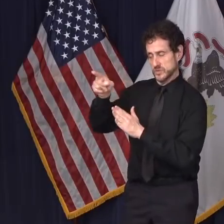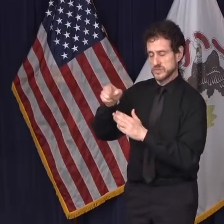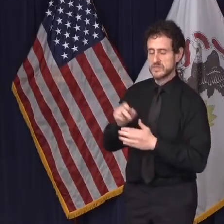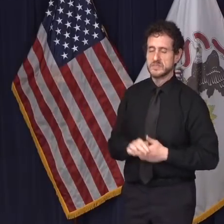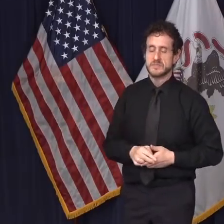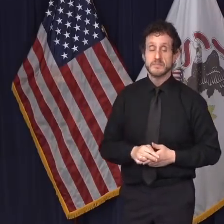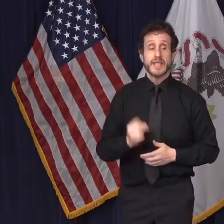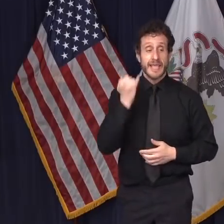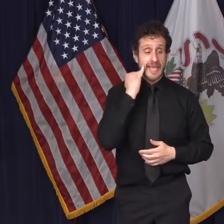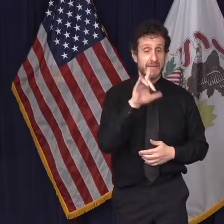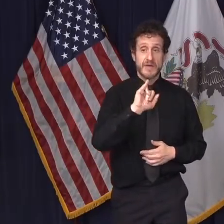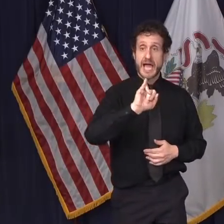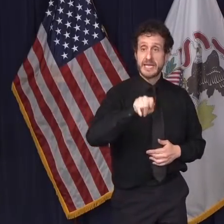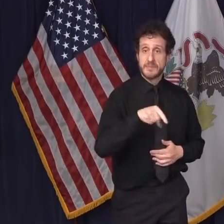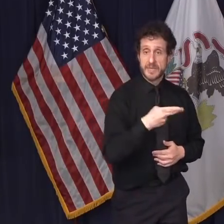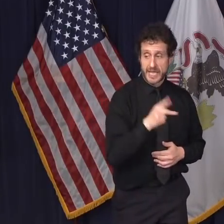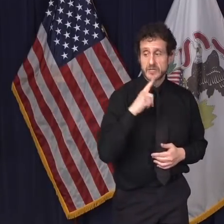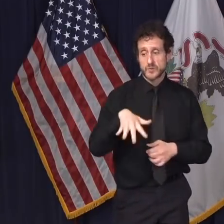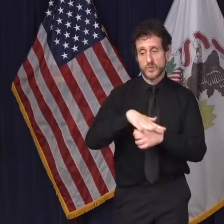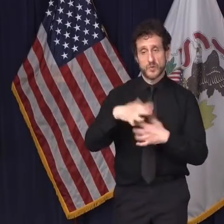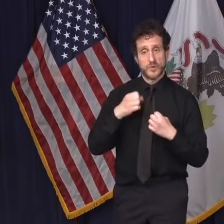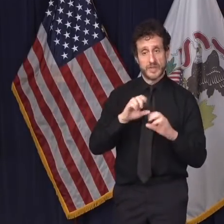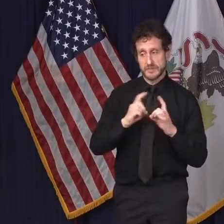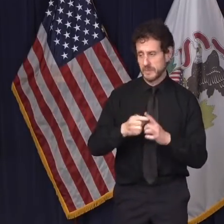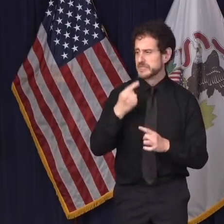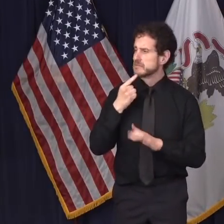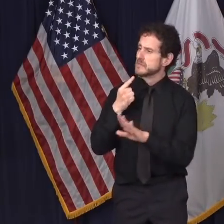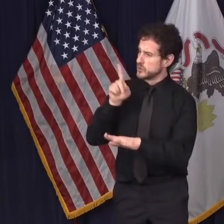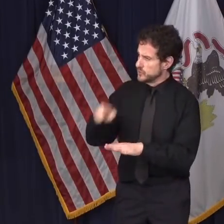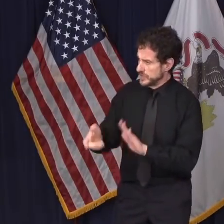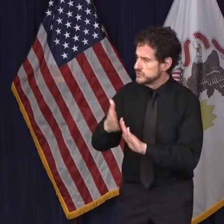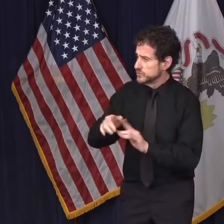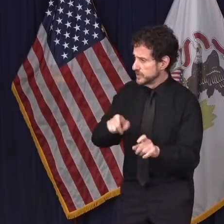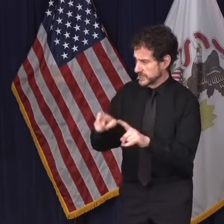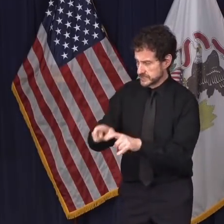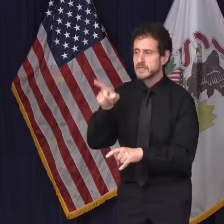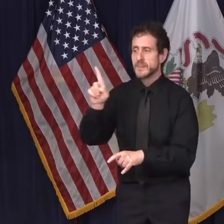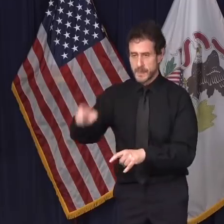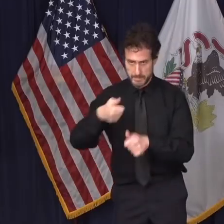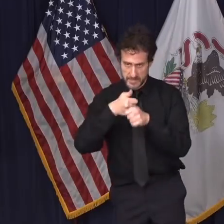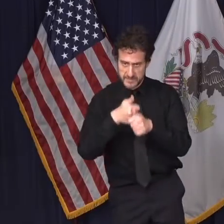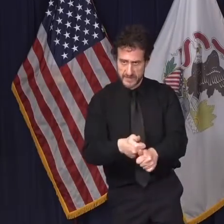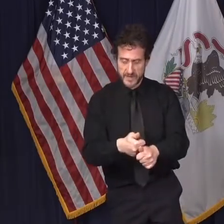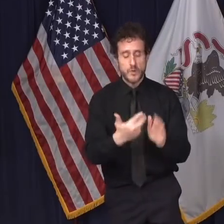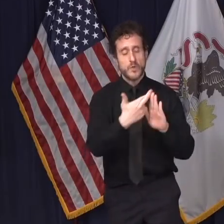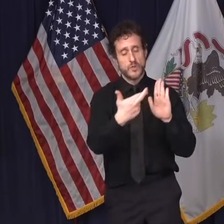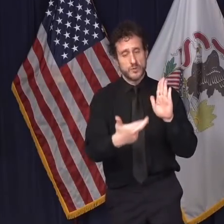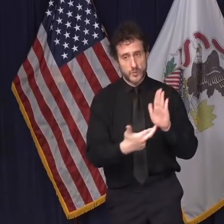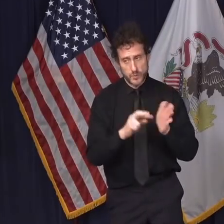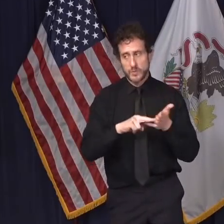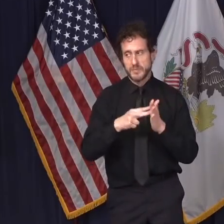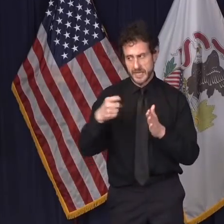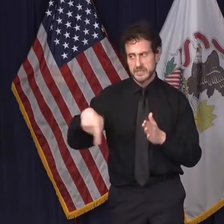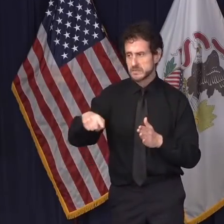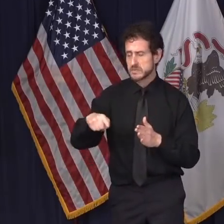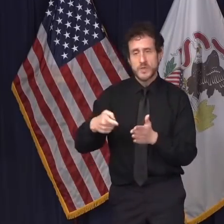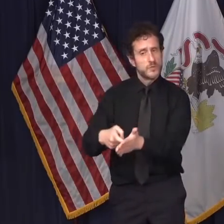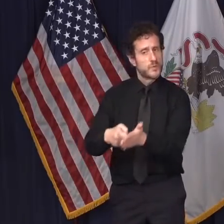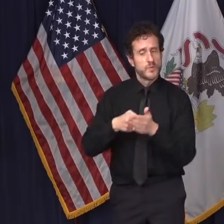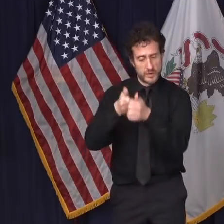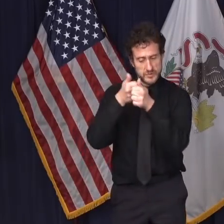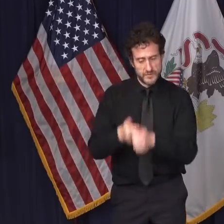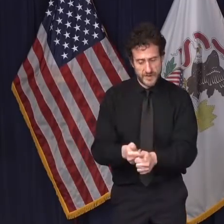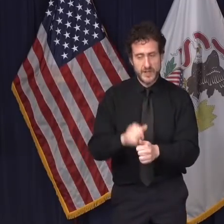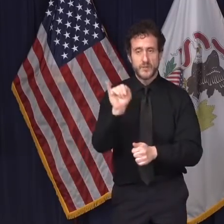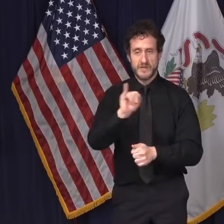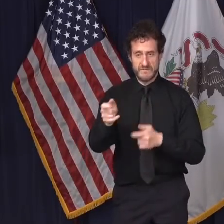by IDPH or their local health department to do testing. The rule also mandates compliance with infection